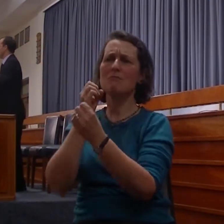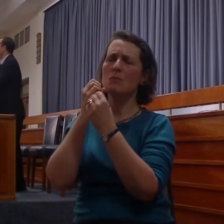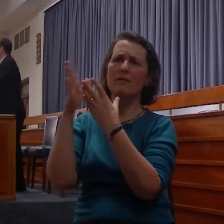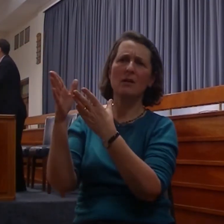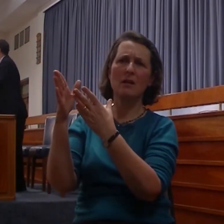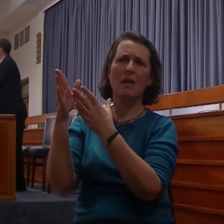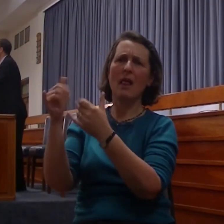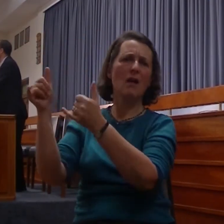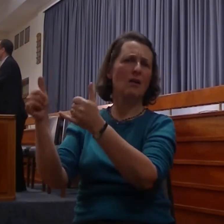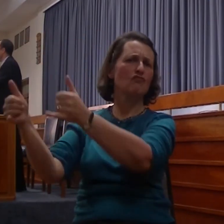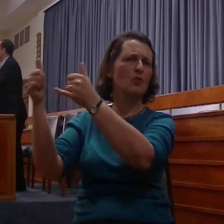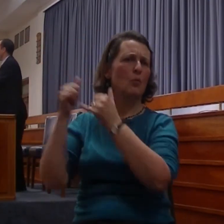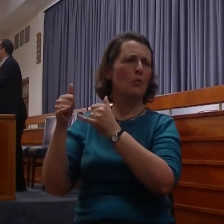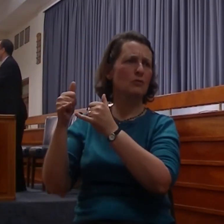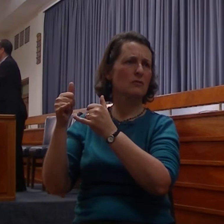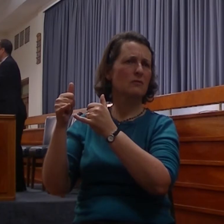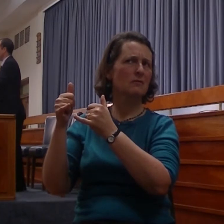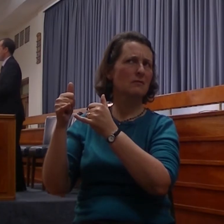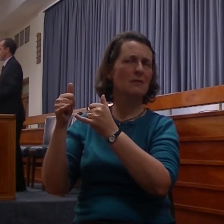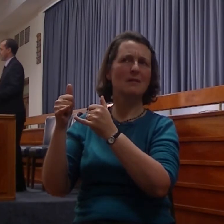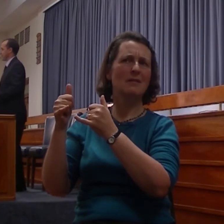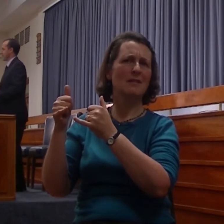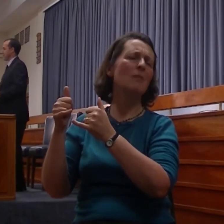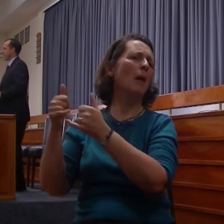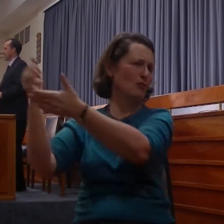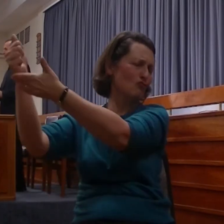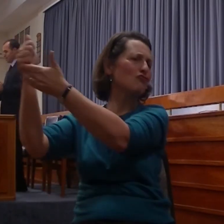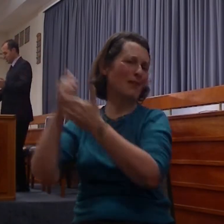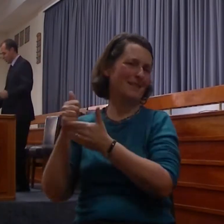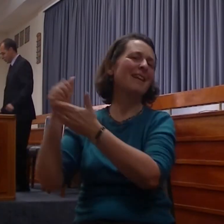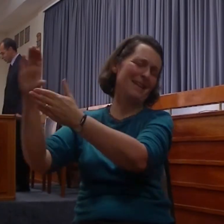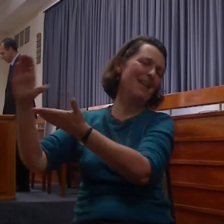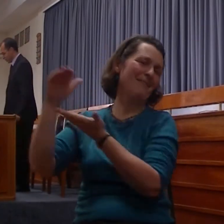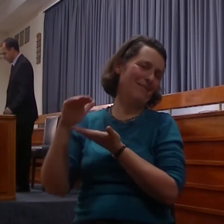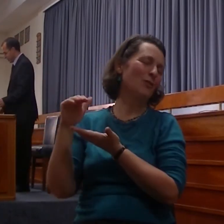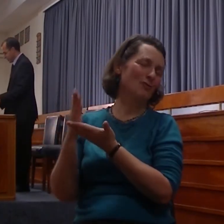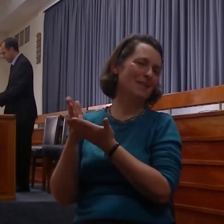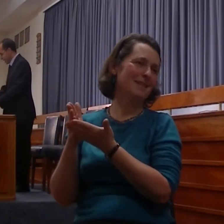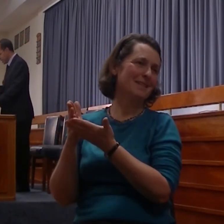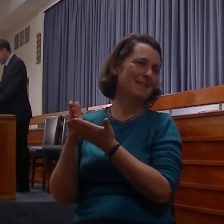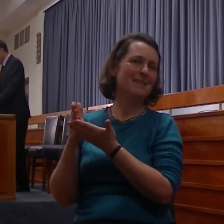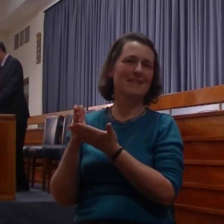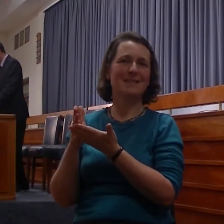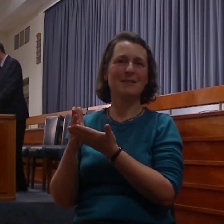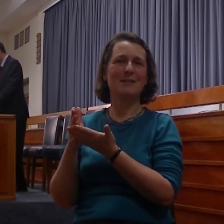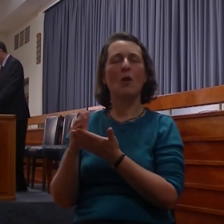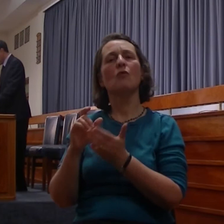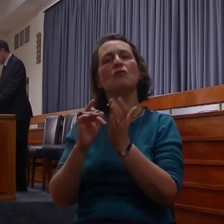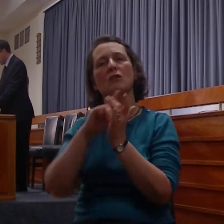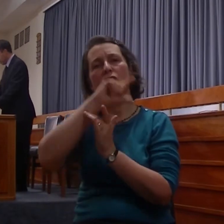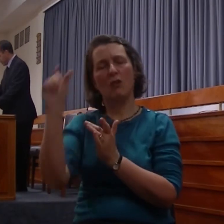life or heaven, paradise, the garden, is not a reward for faithfulness, but a free gift by